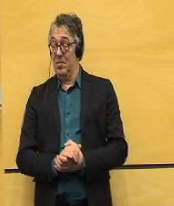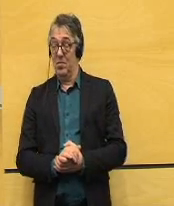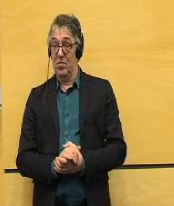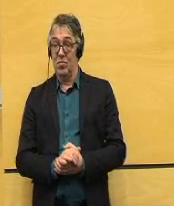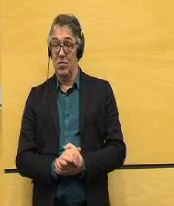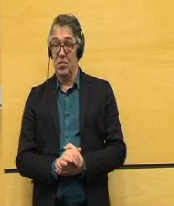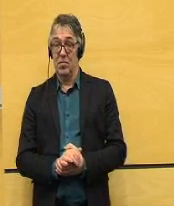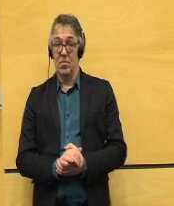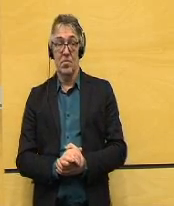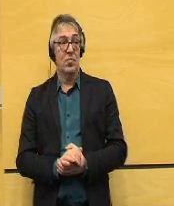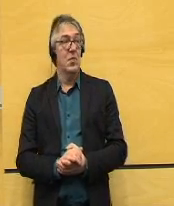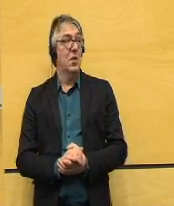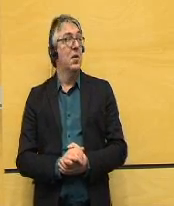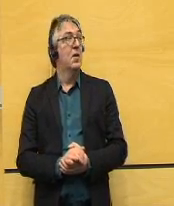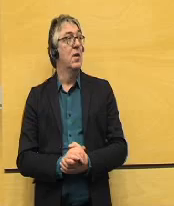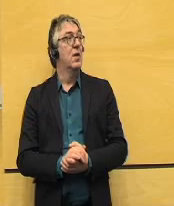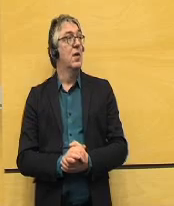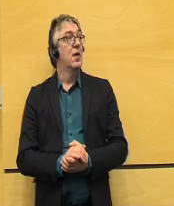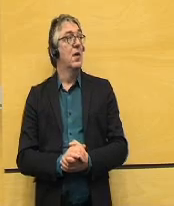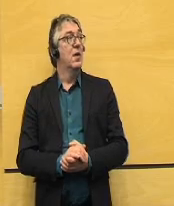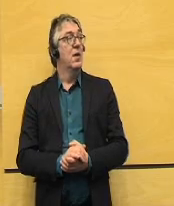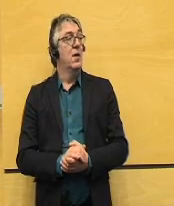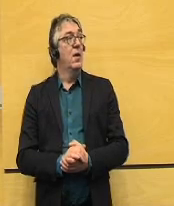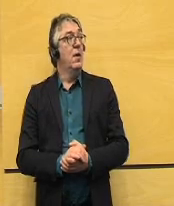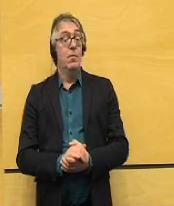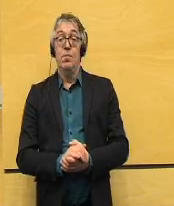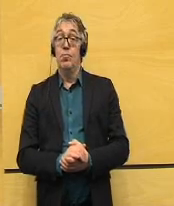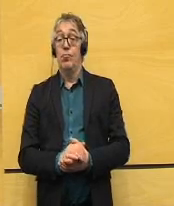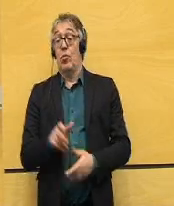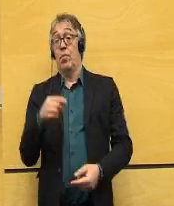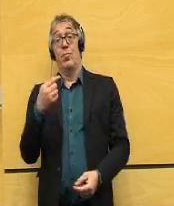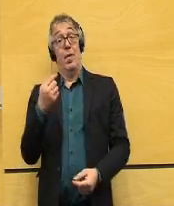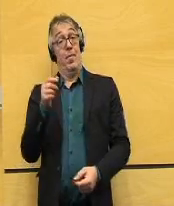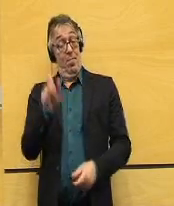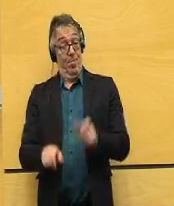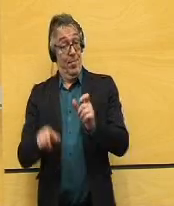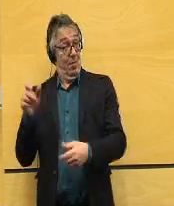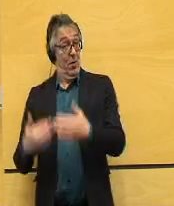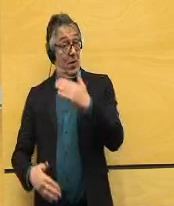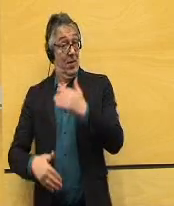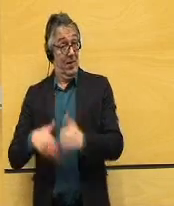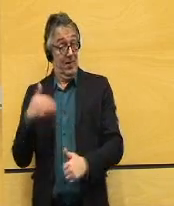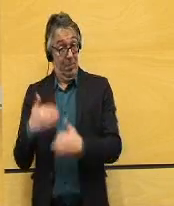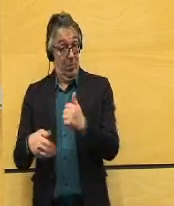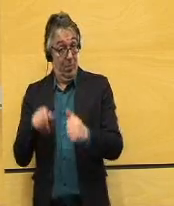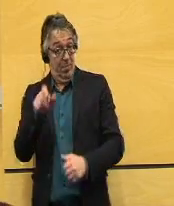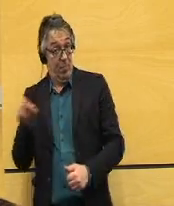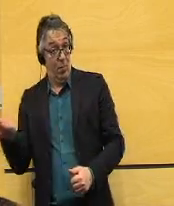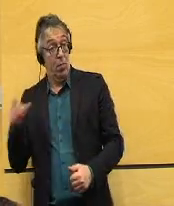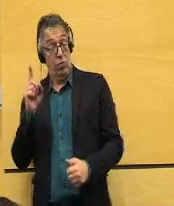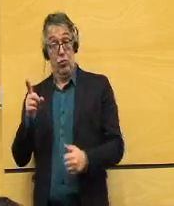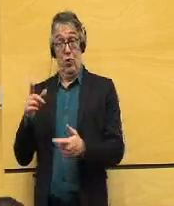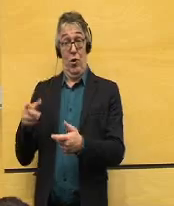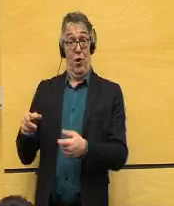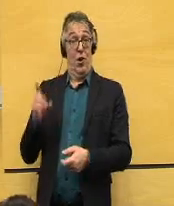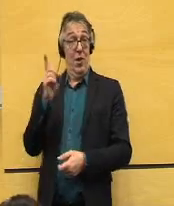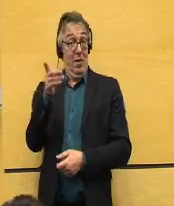that persons with disabilities and their representative organizations lack the capacity, to